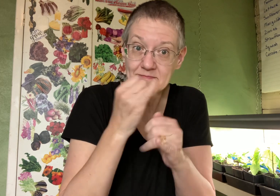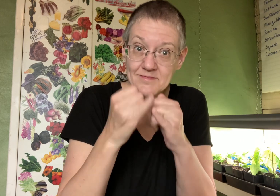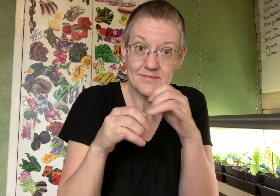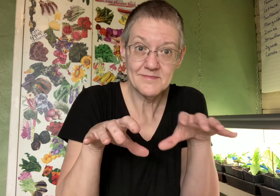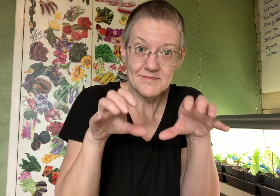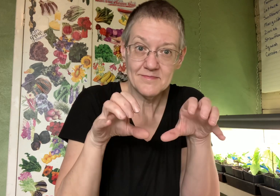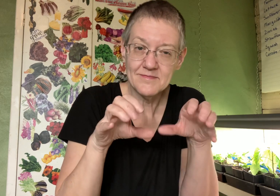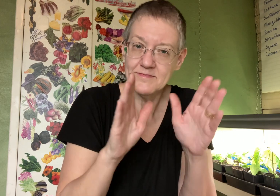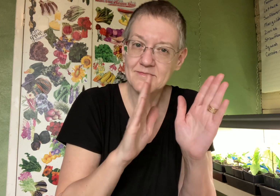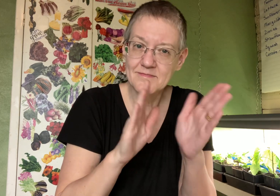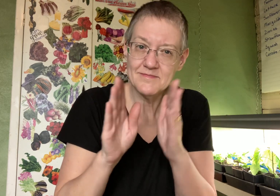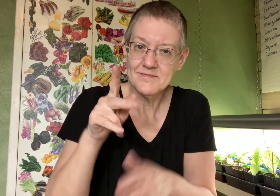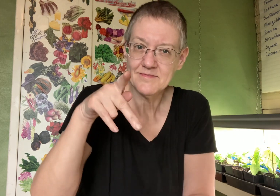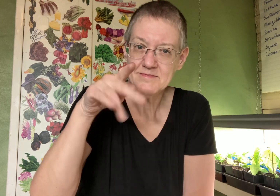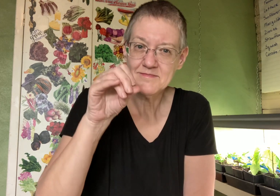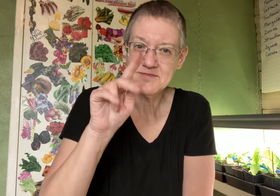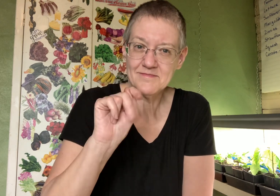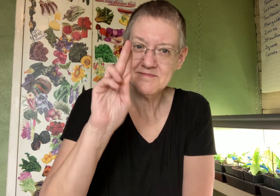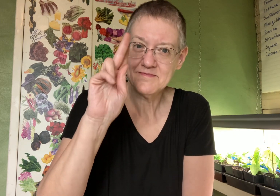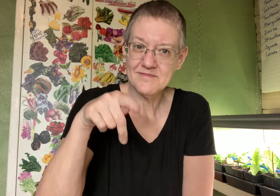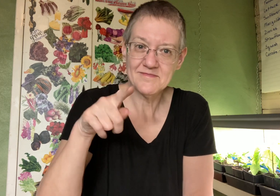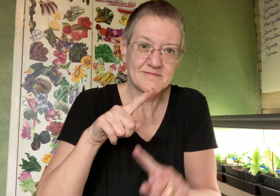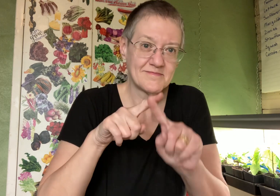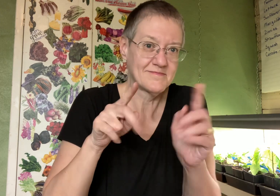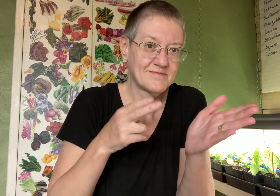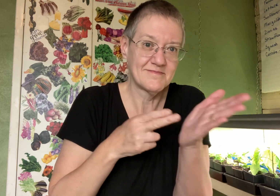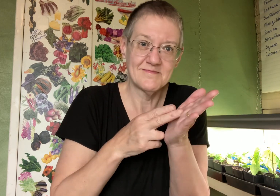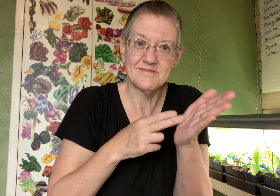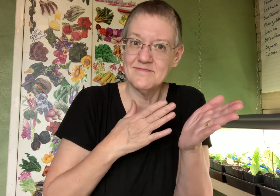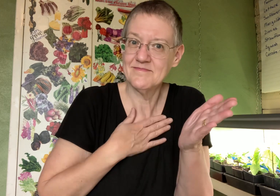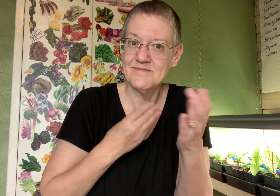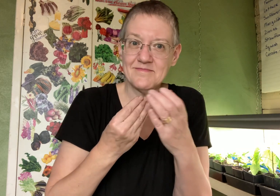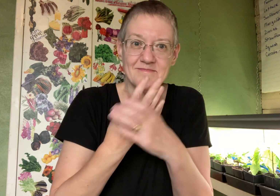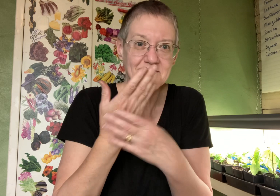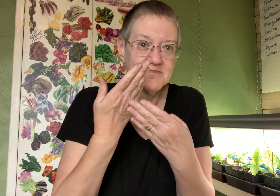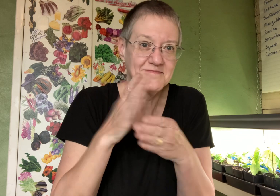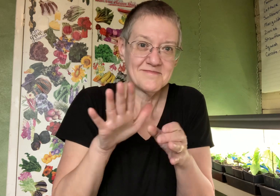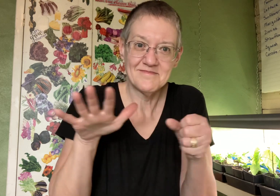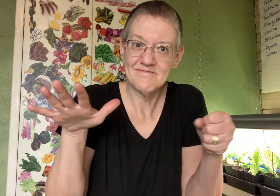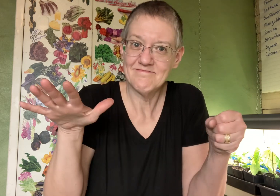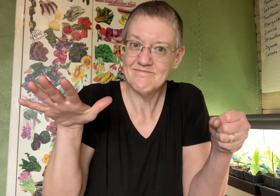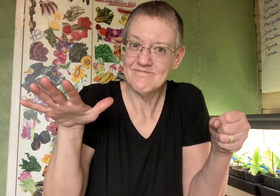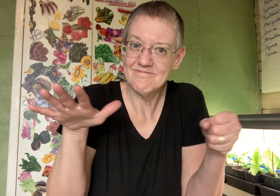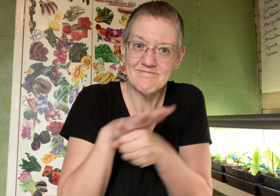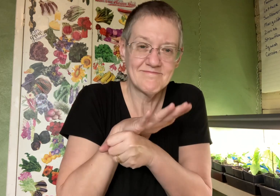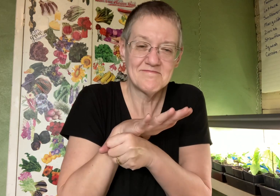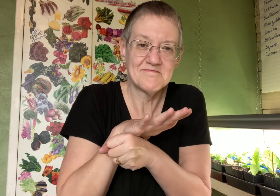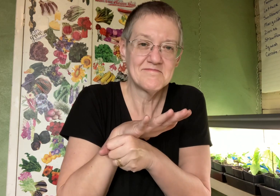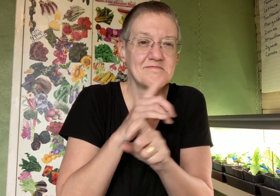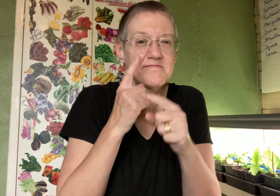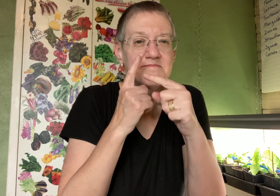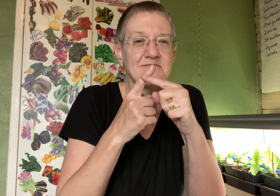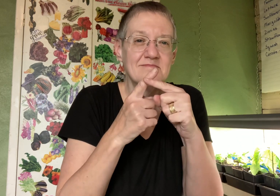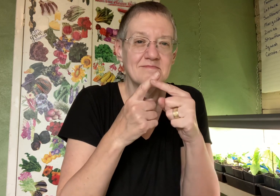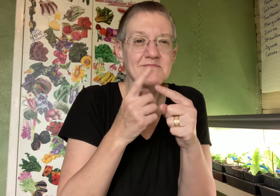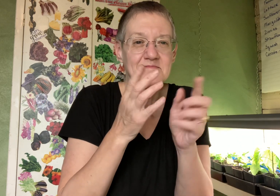basil before 4 weeks, if you're starting it earlier, you're going to have to pot it up. But honestly, my grow room